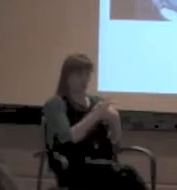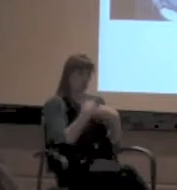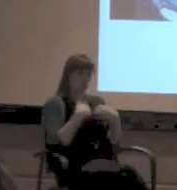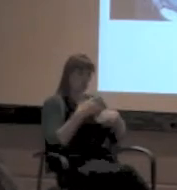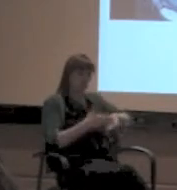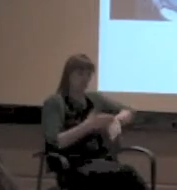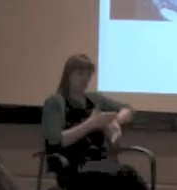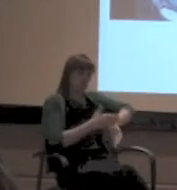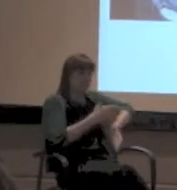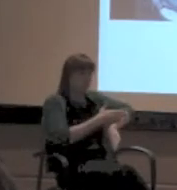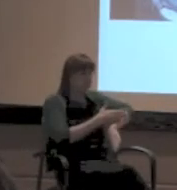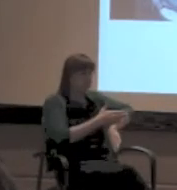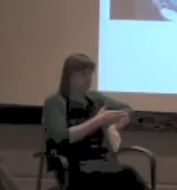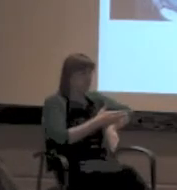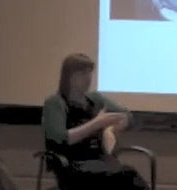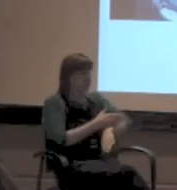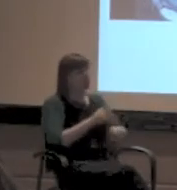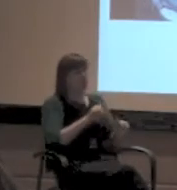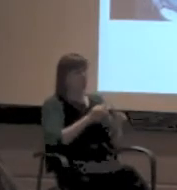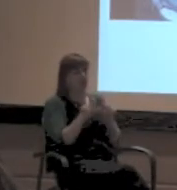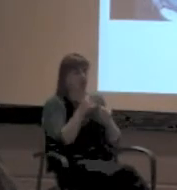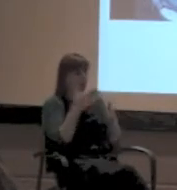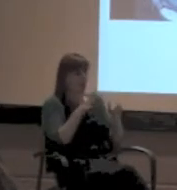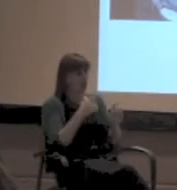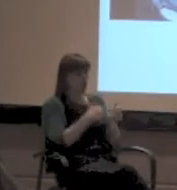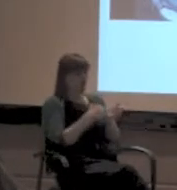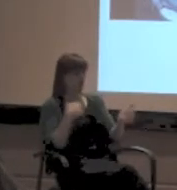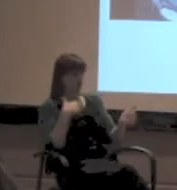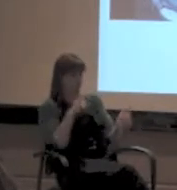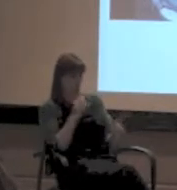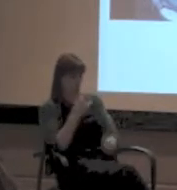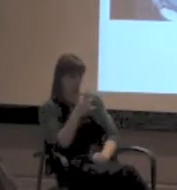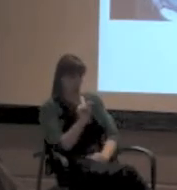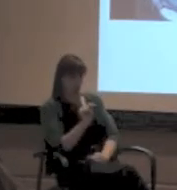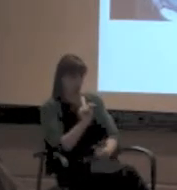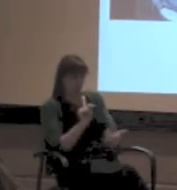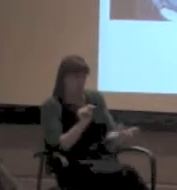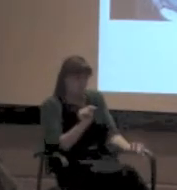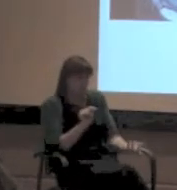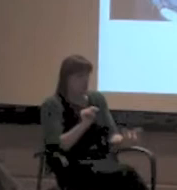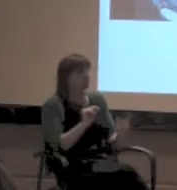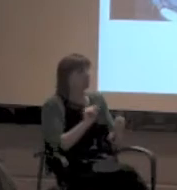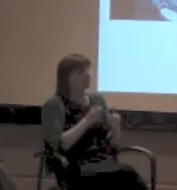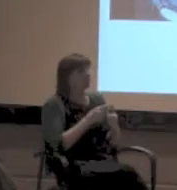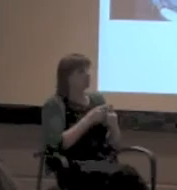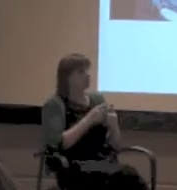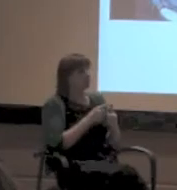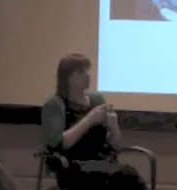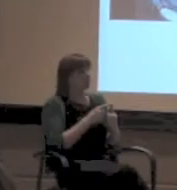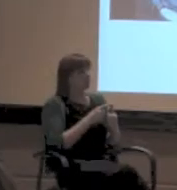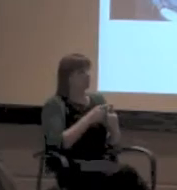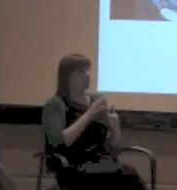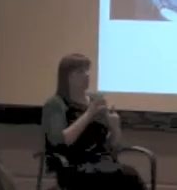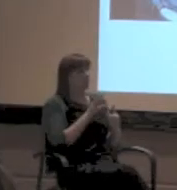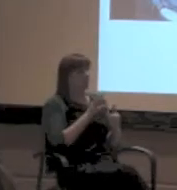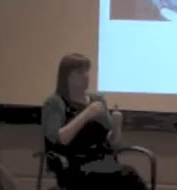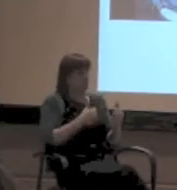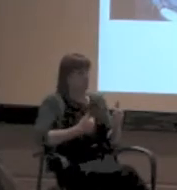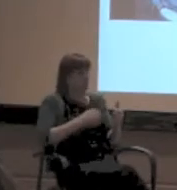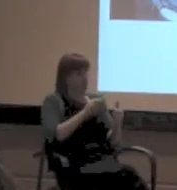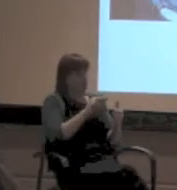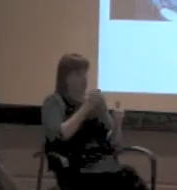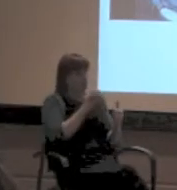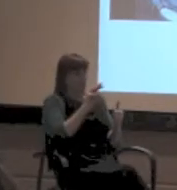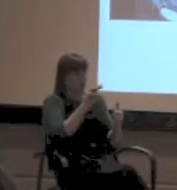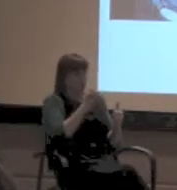improvements. And so, but is there any way we can avoid the shunt altogether? And so, number one is the fetal closure, the mom's trial. I'm